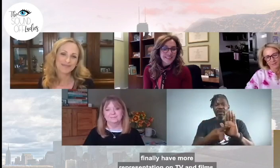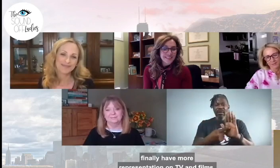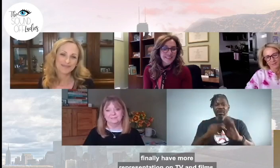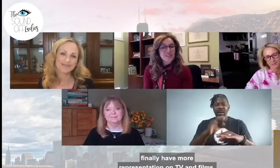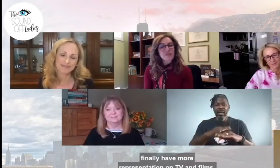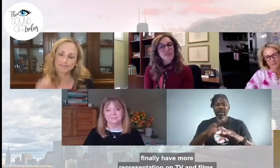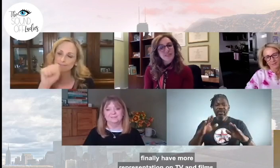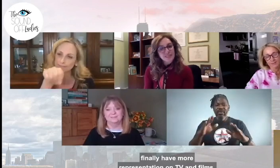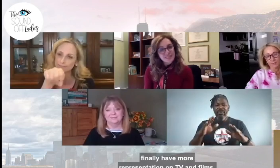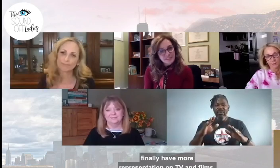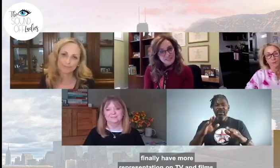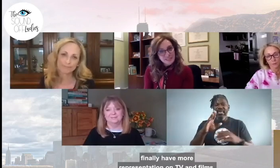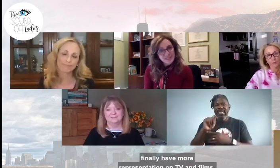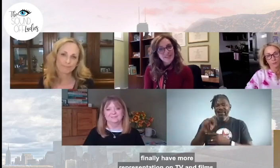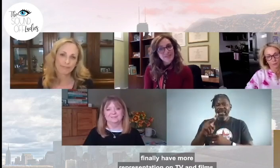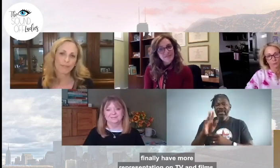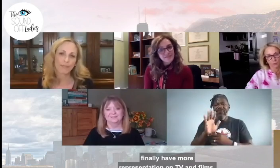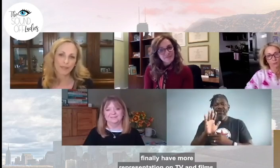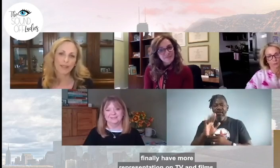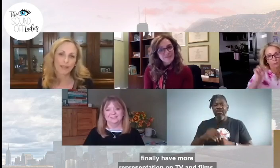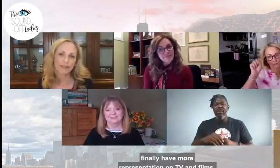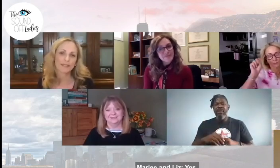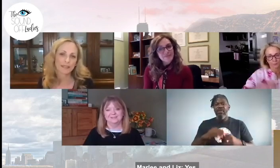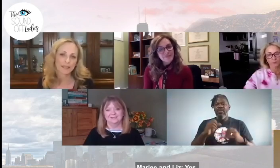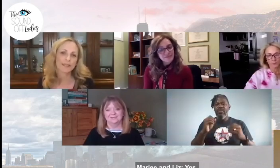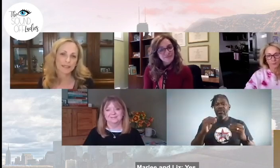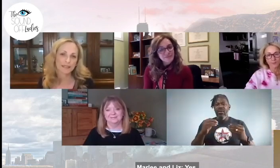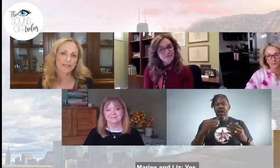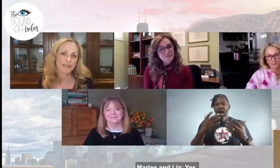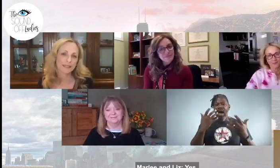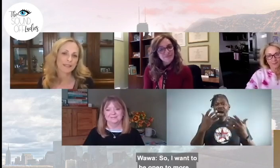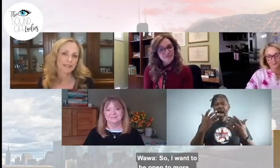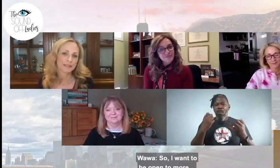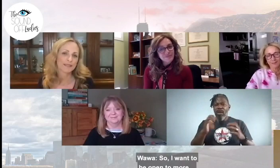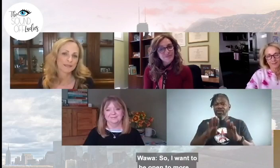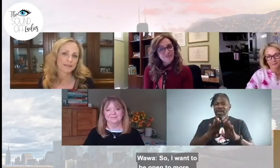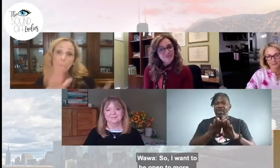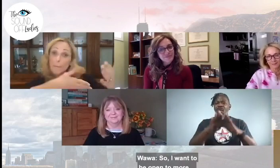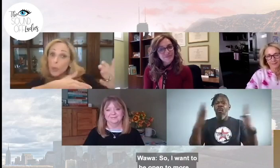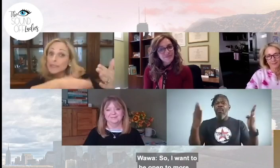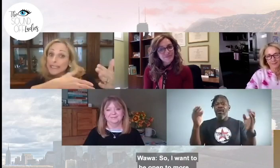And I also wanted to show that Black actors can be in the main role as well.